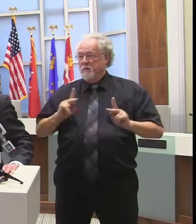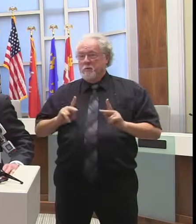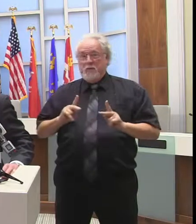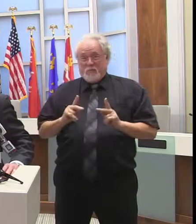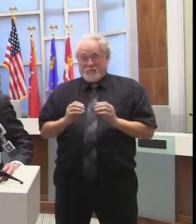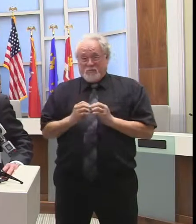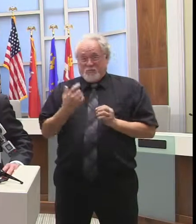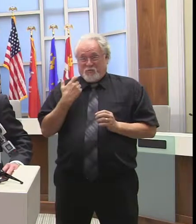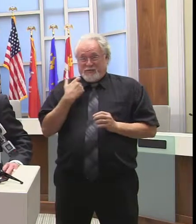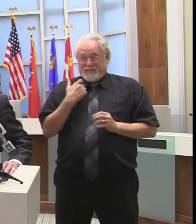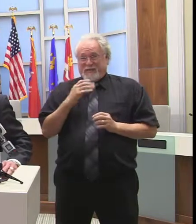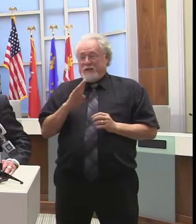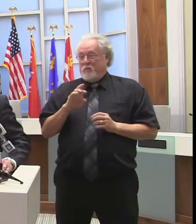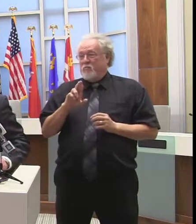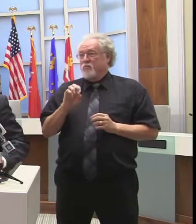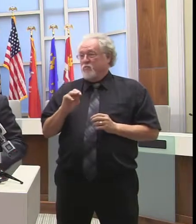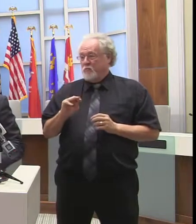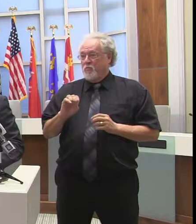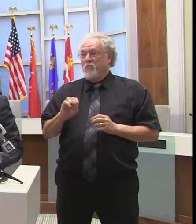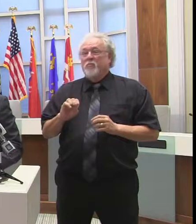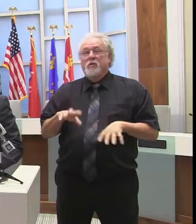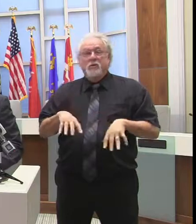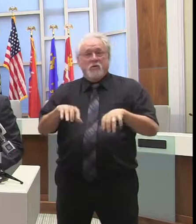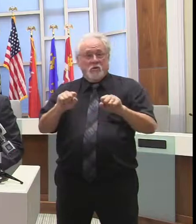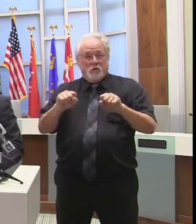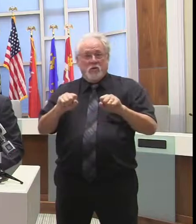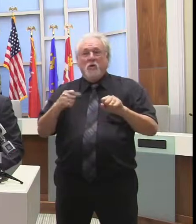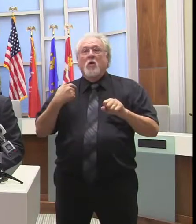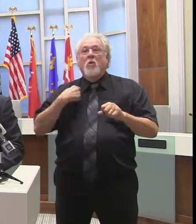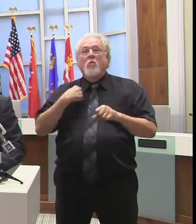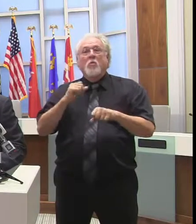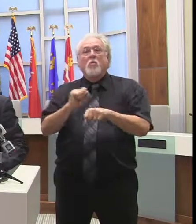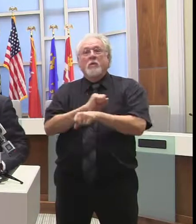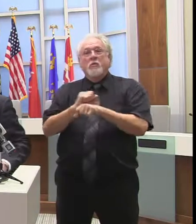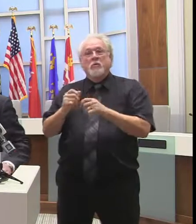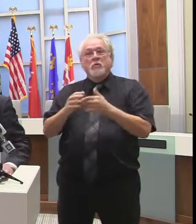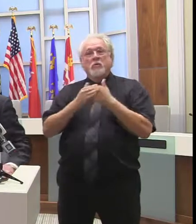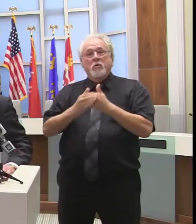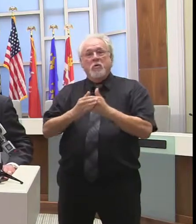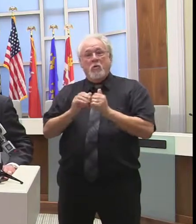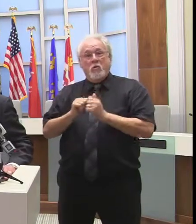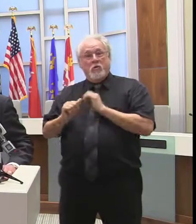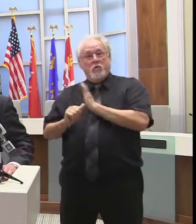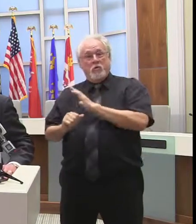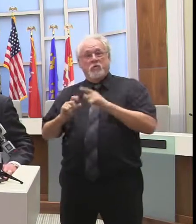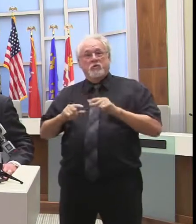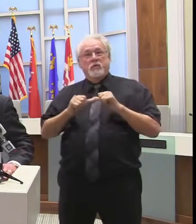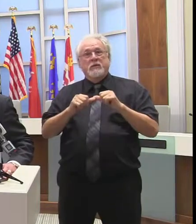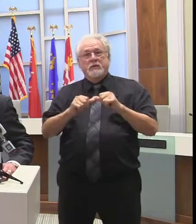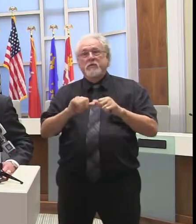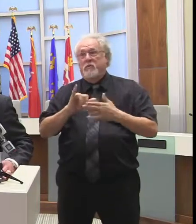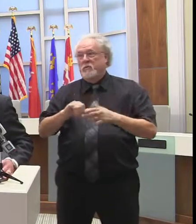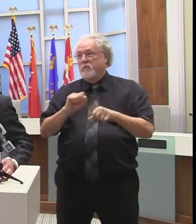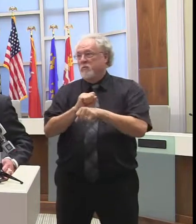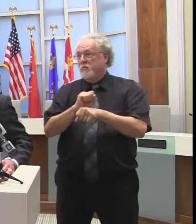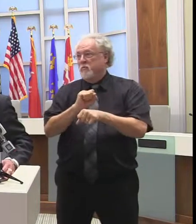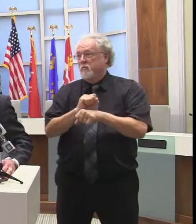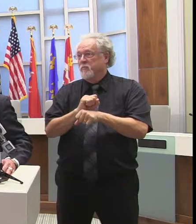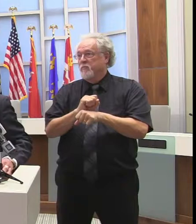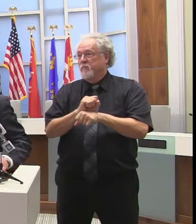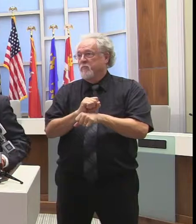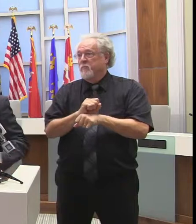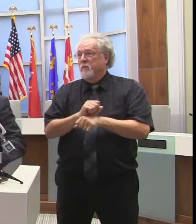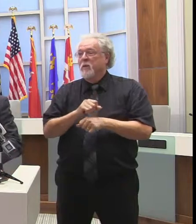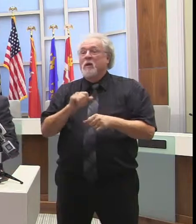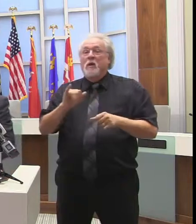More recently, since Mayor Broome has taken office, we've worked closely together with her to continue these efforts.